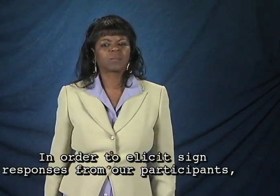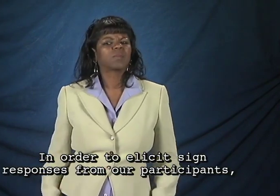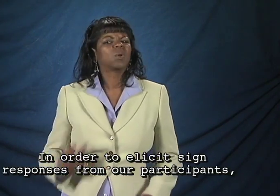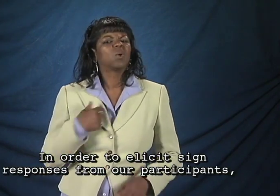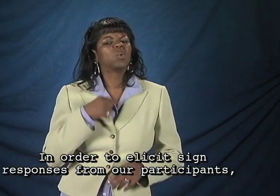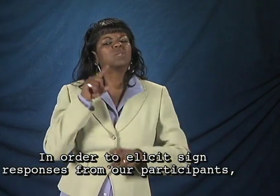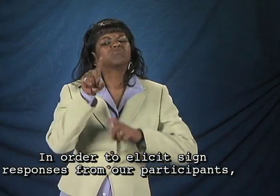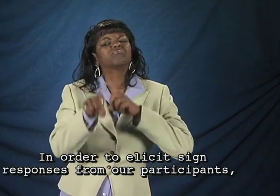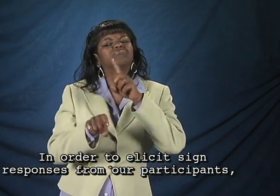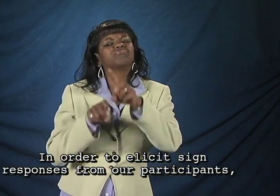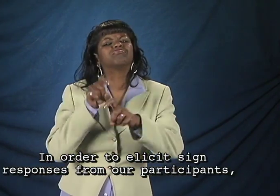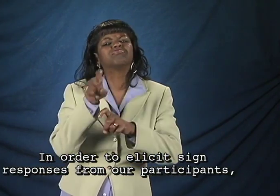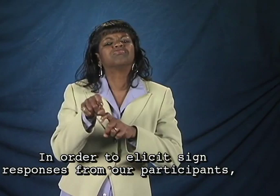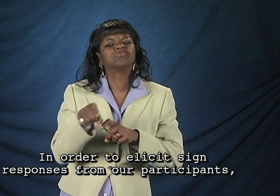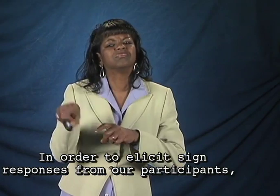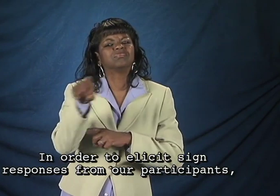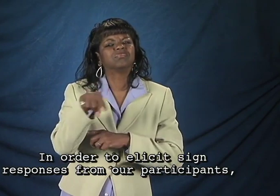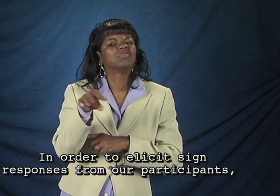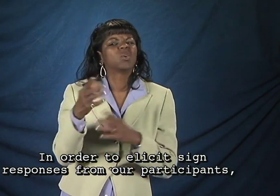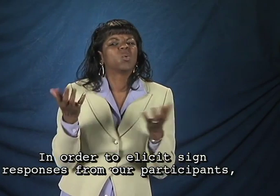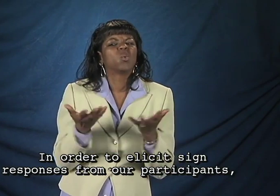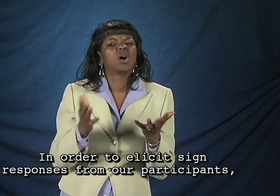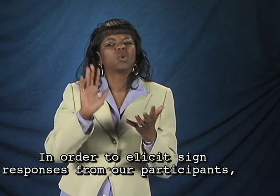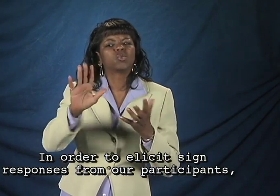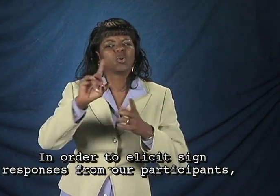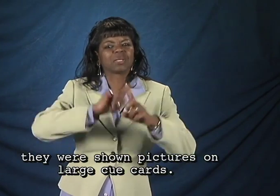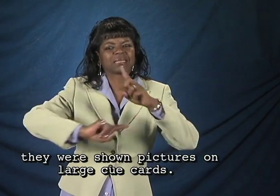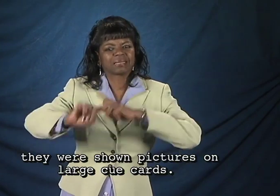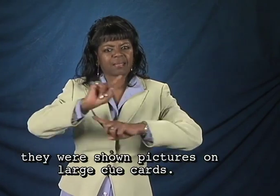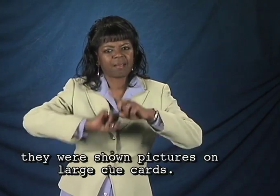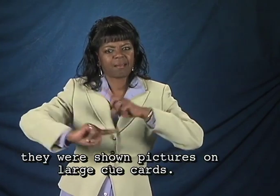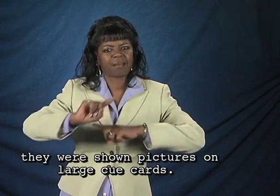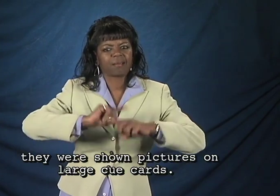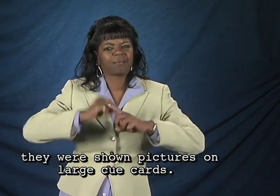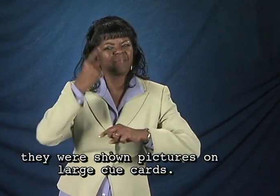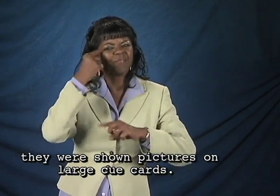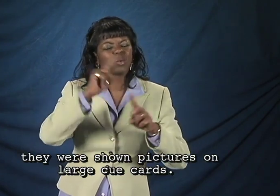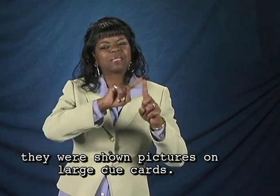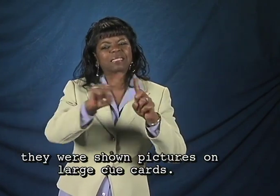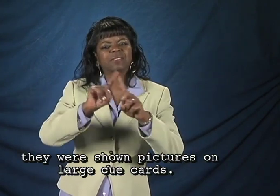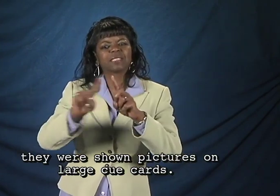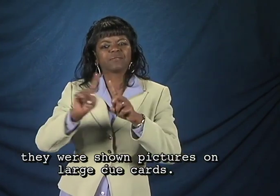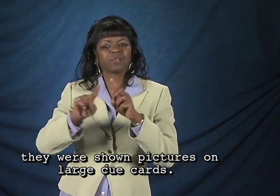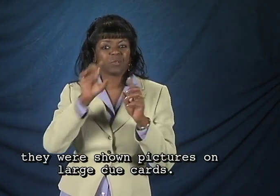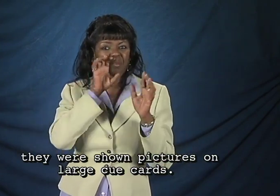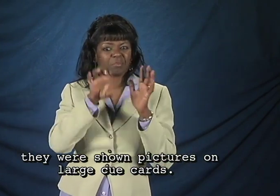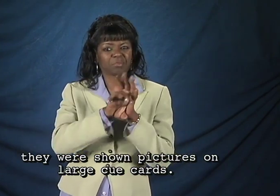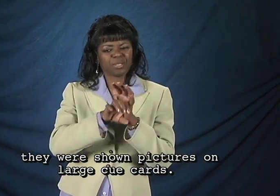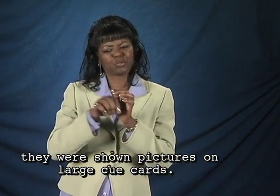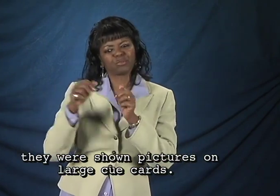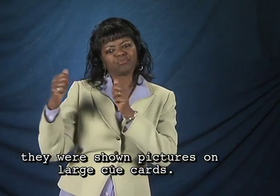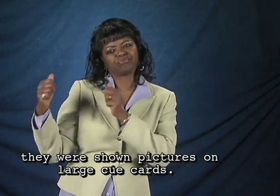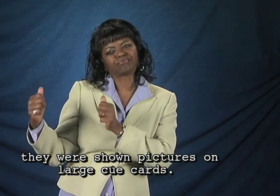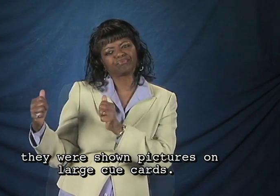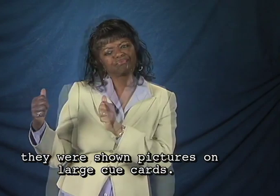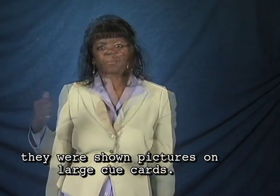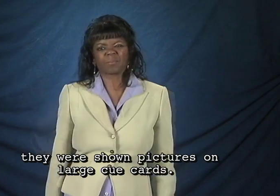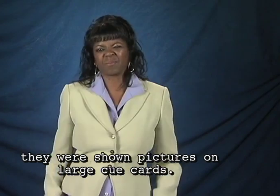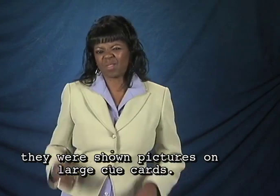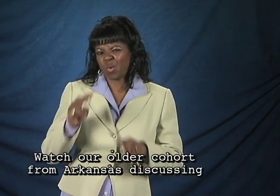In order to elicit sign responses from our participants, they were shown pictures on large cue cards.